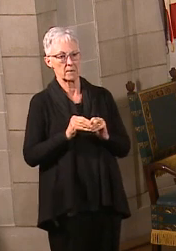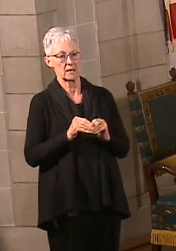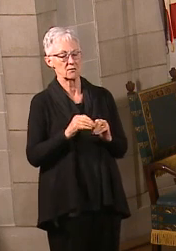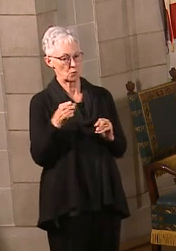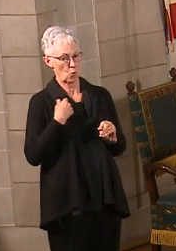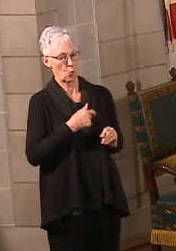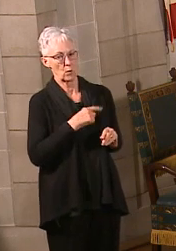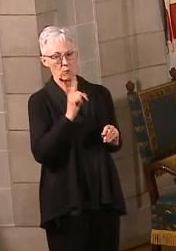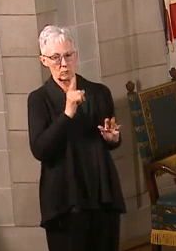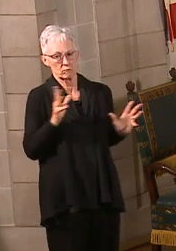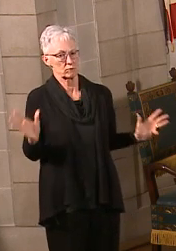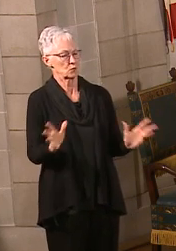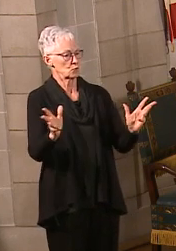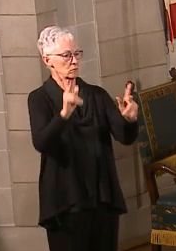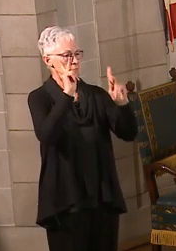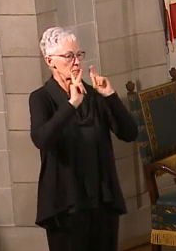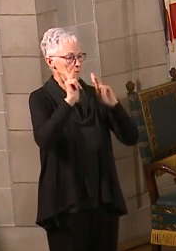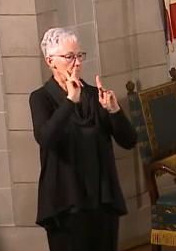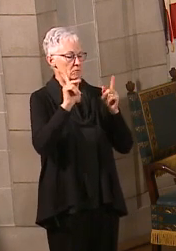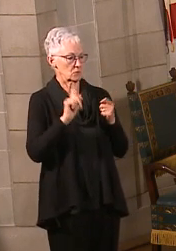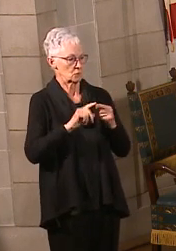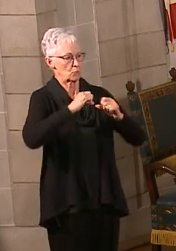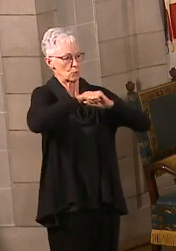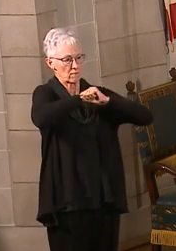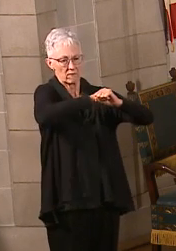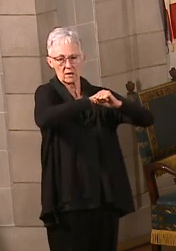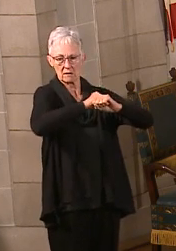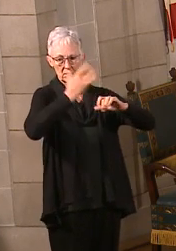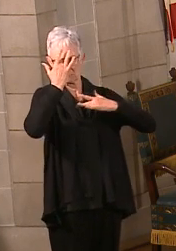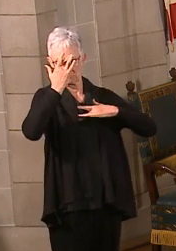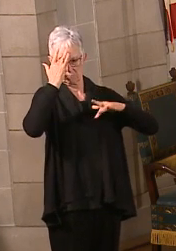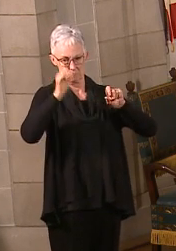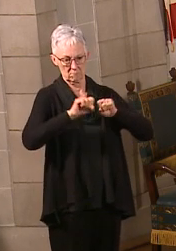really limit the spread of the virus here in the state with that new directed health measure.